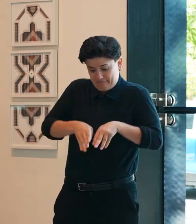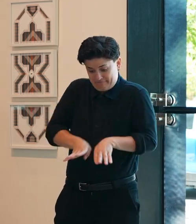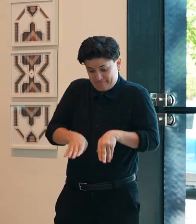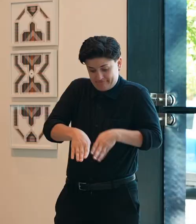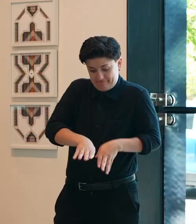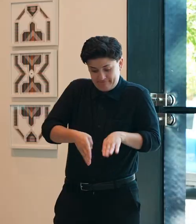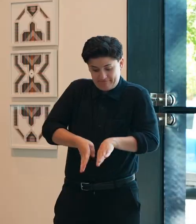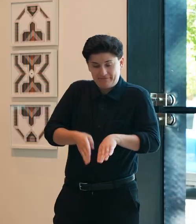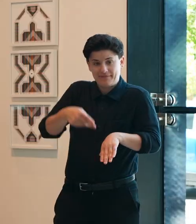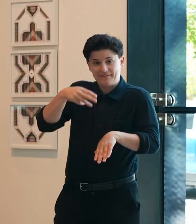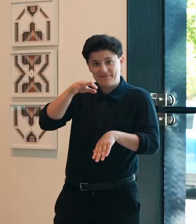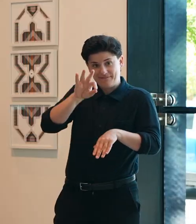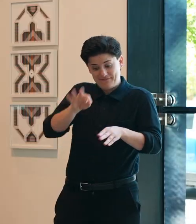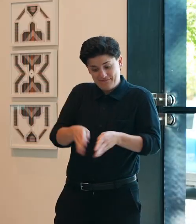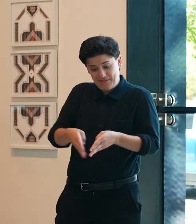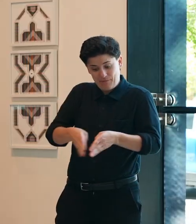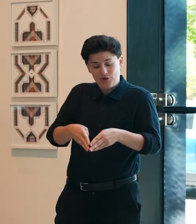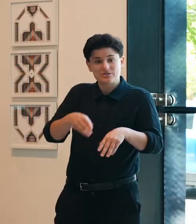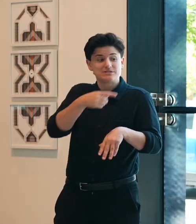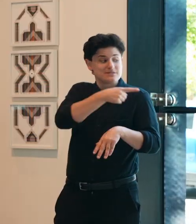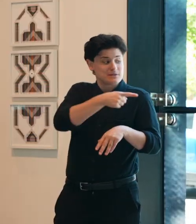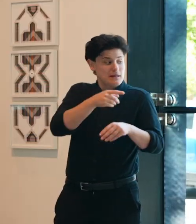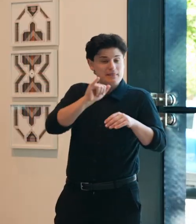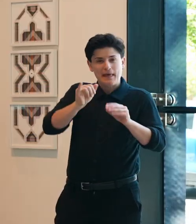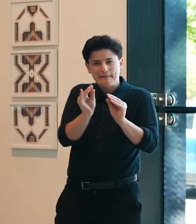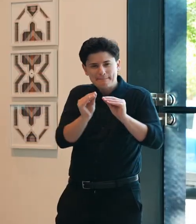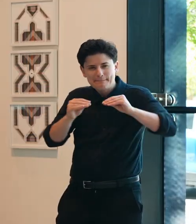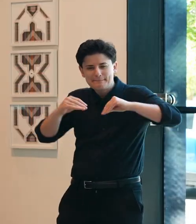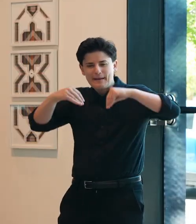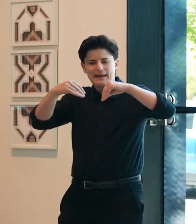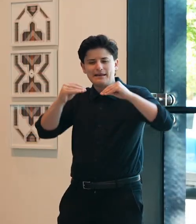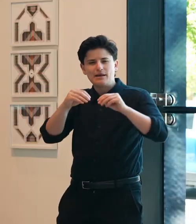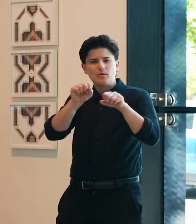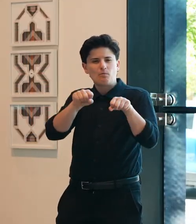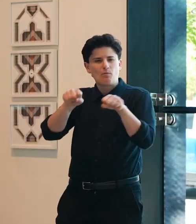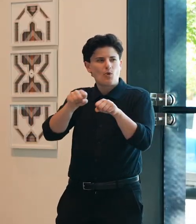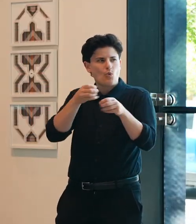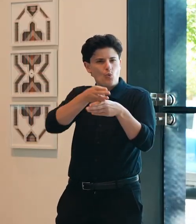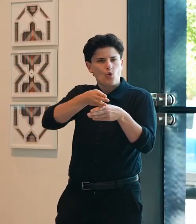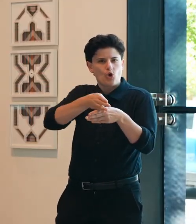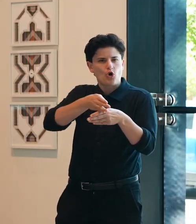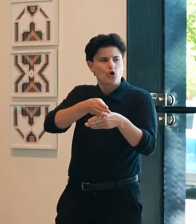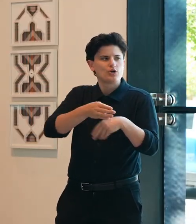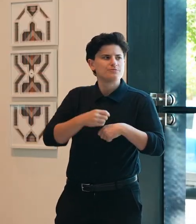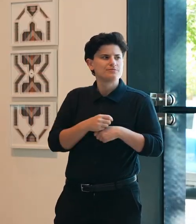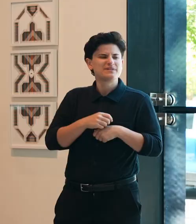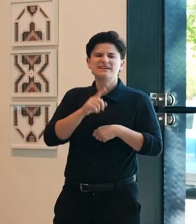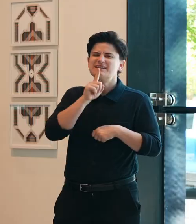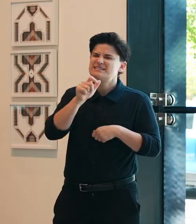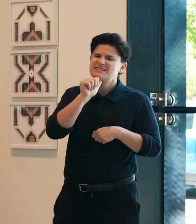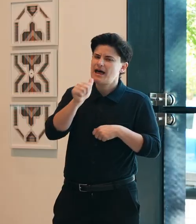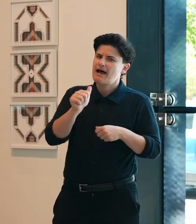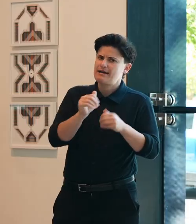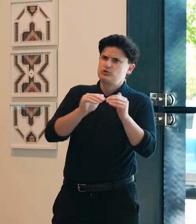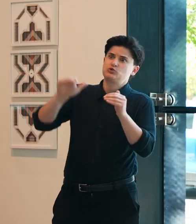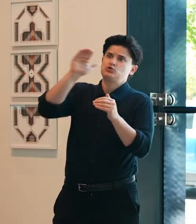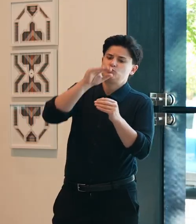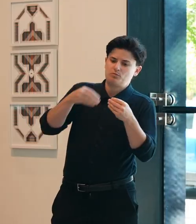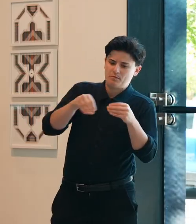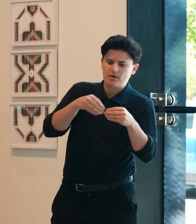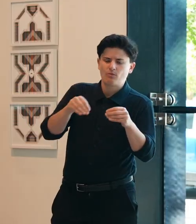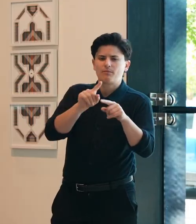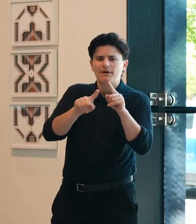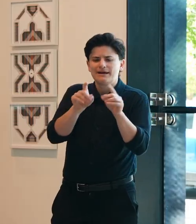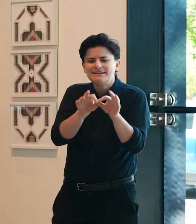and stuff. And once again, that bendable wood, it's not really big. It just makes it, instead of